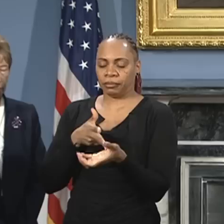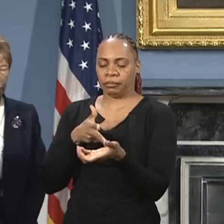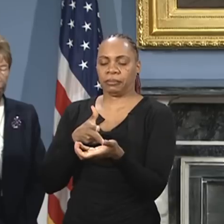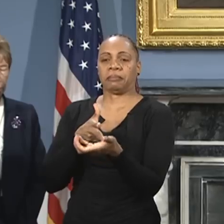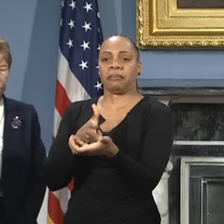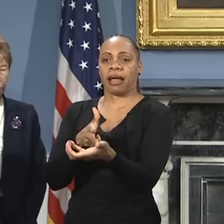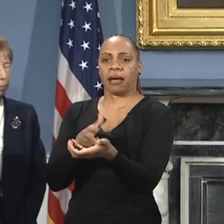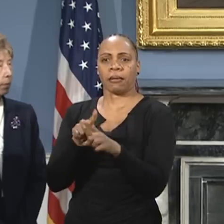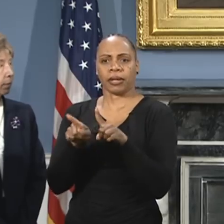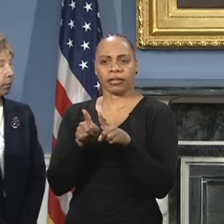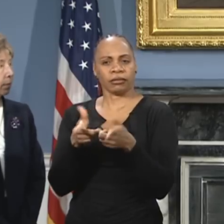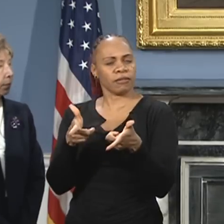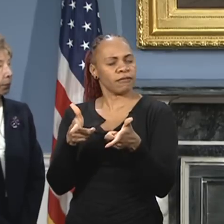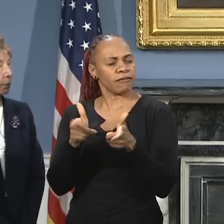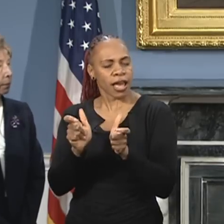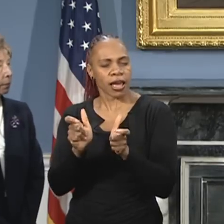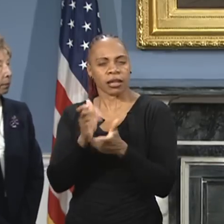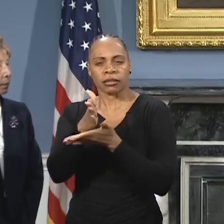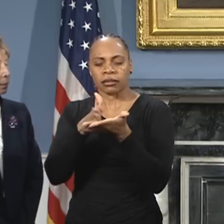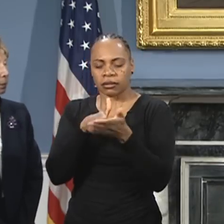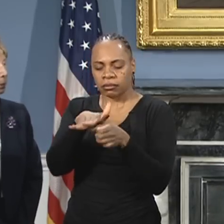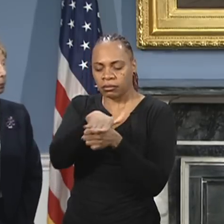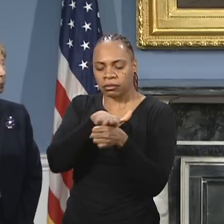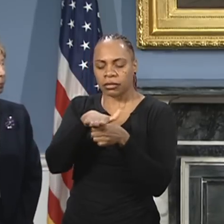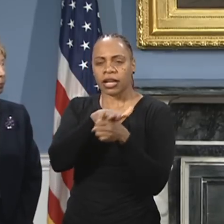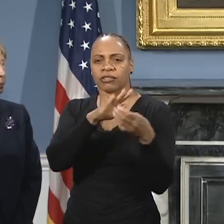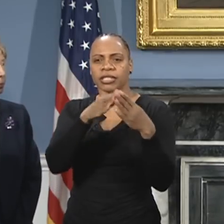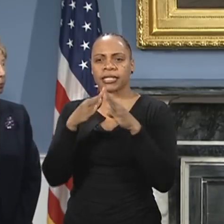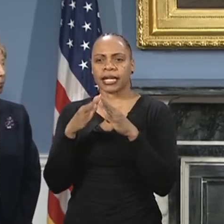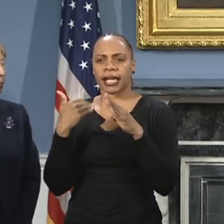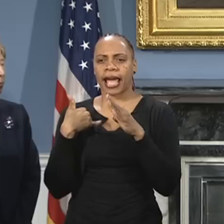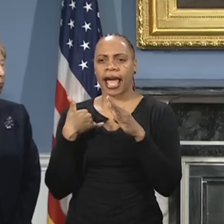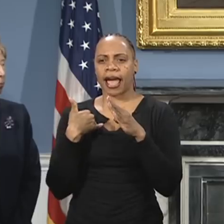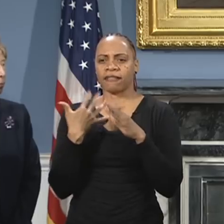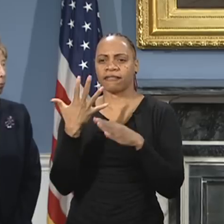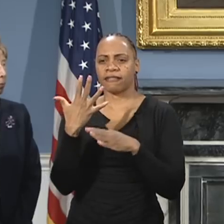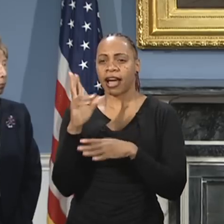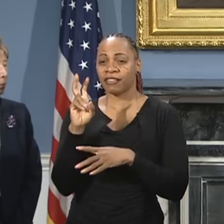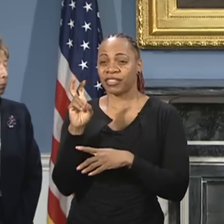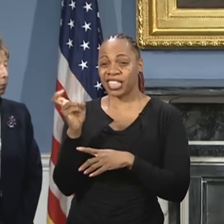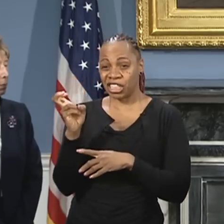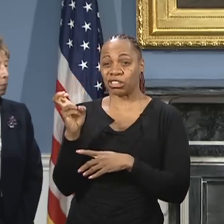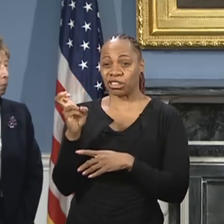very rapidly. In some areas of the city, already 5 inches of snow on the ground or more.